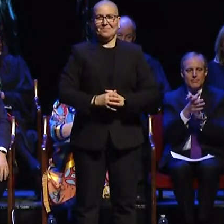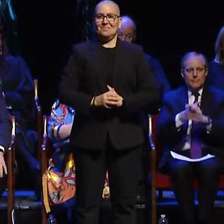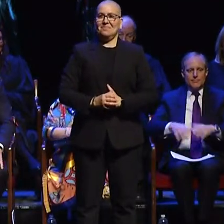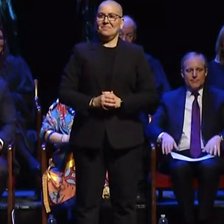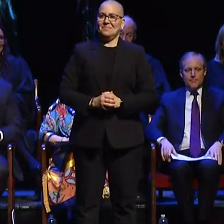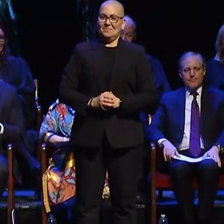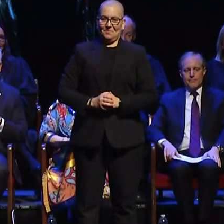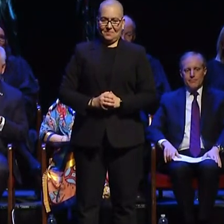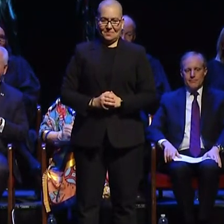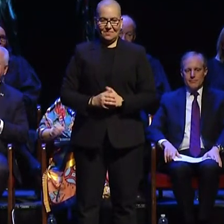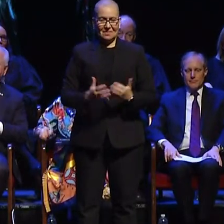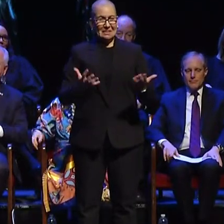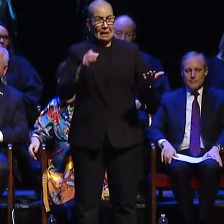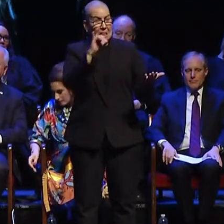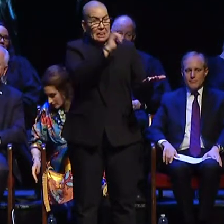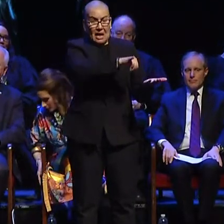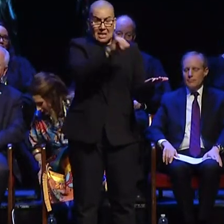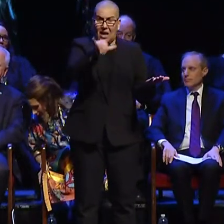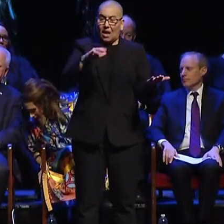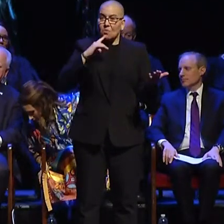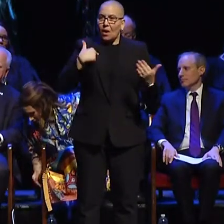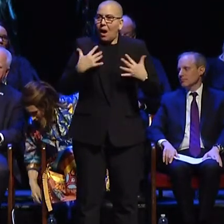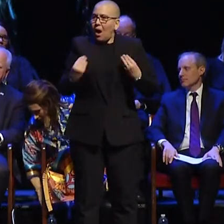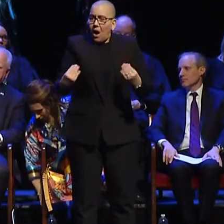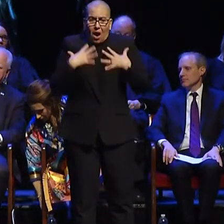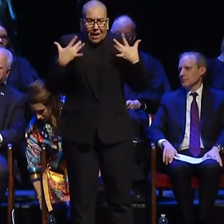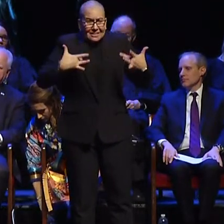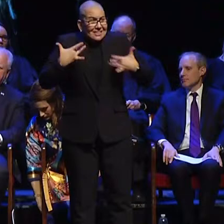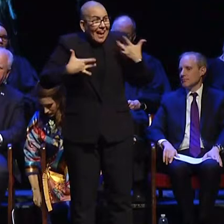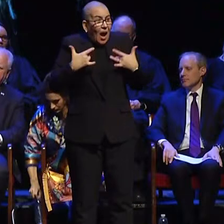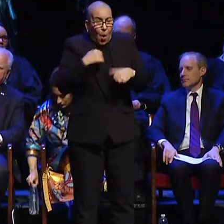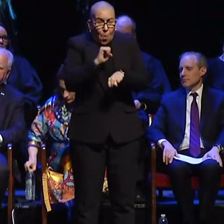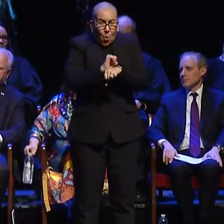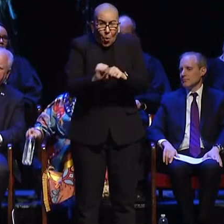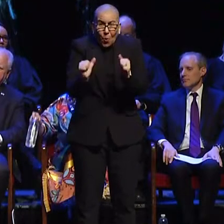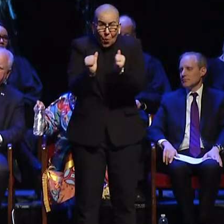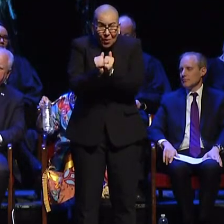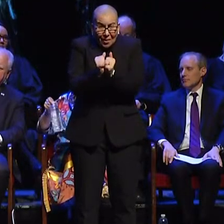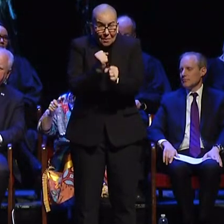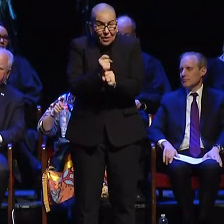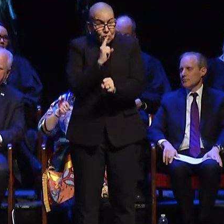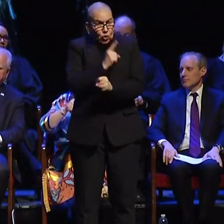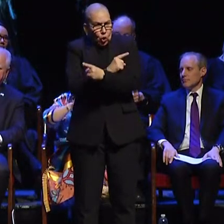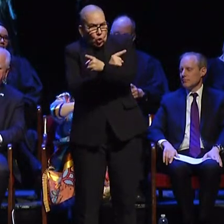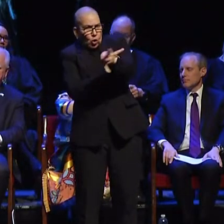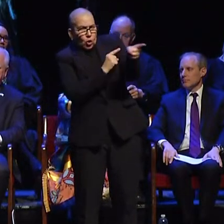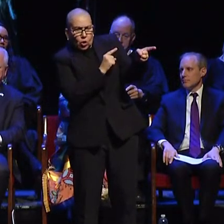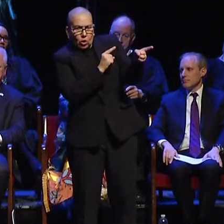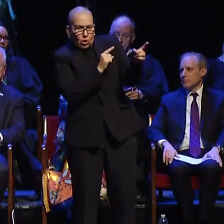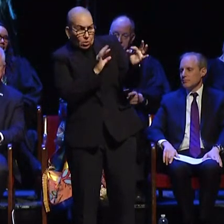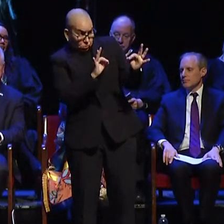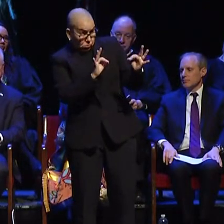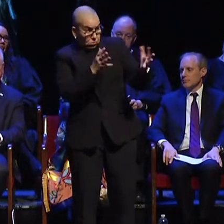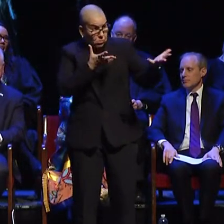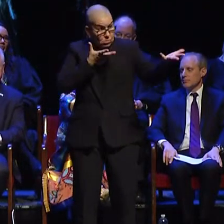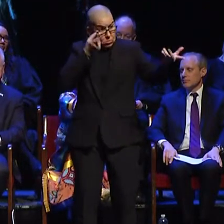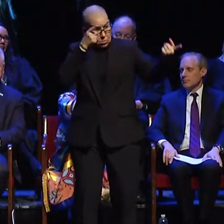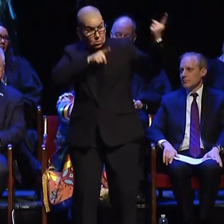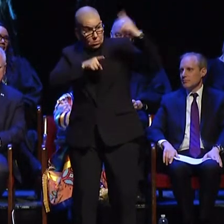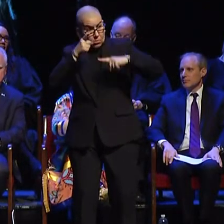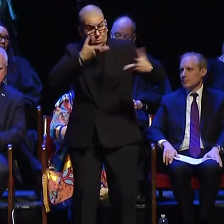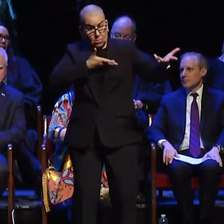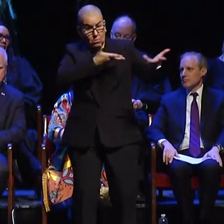And that's why I can't wait to get back to work ensuring that they all have the oversight, the support, and the data they need to be successful. I'm going to